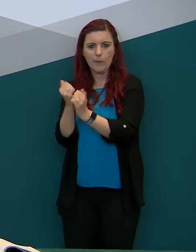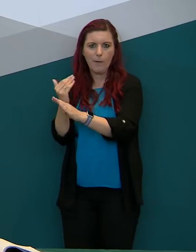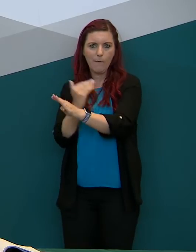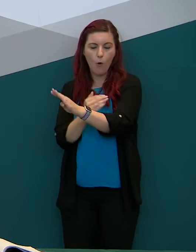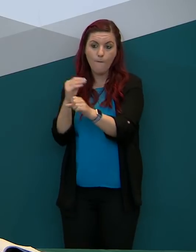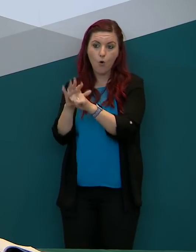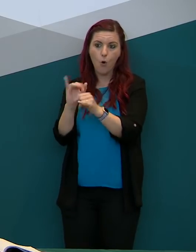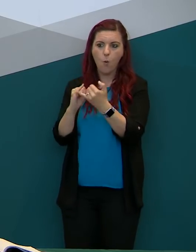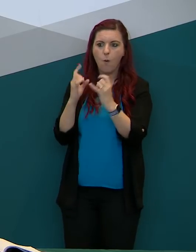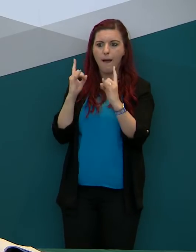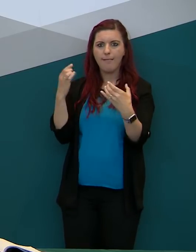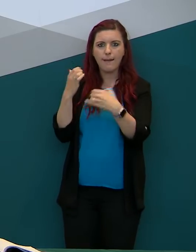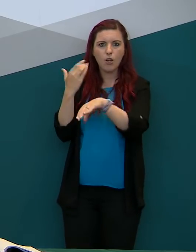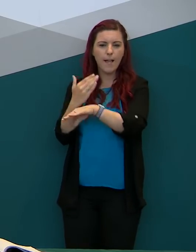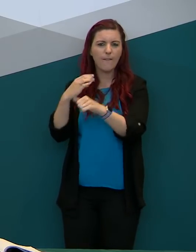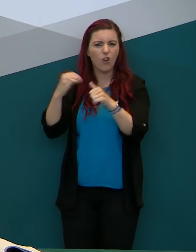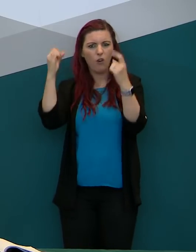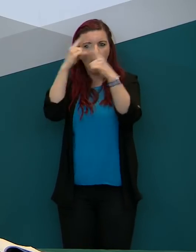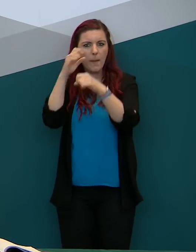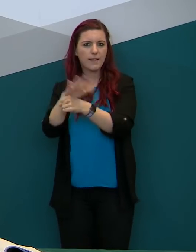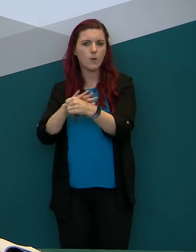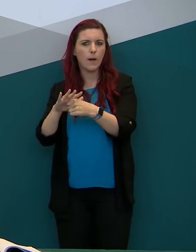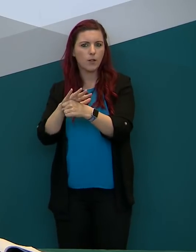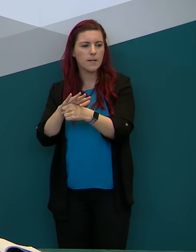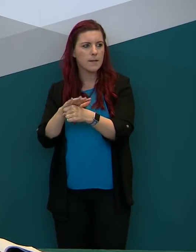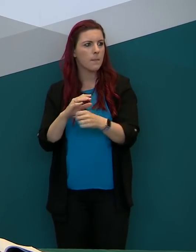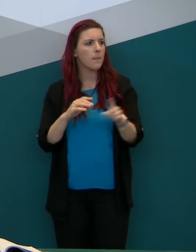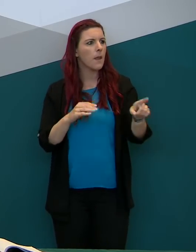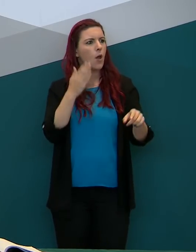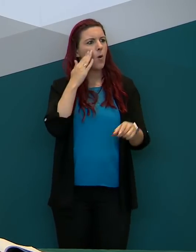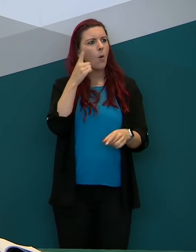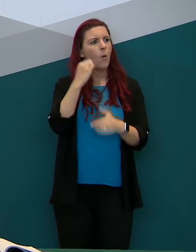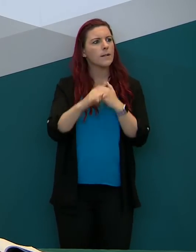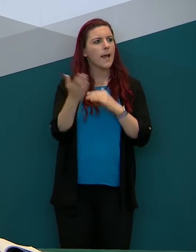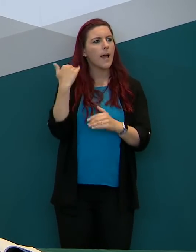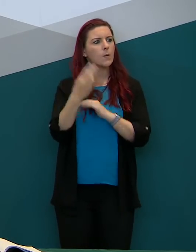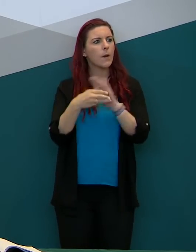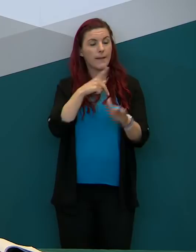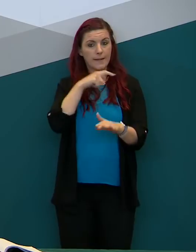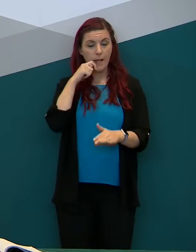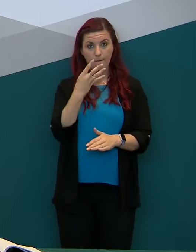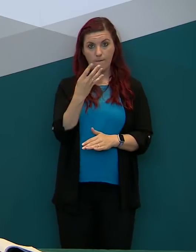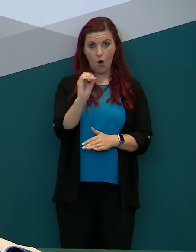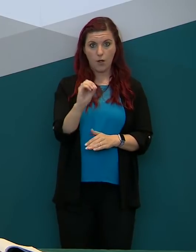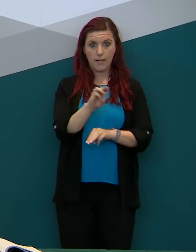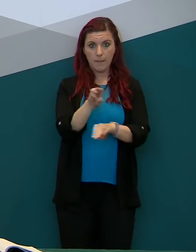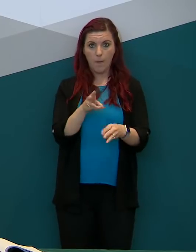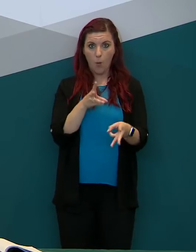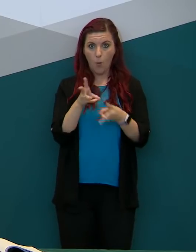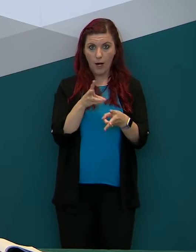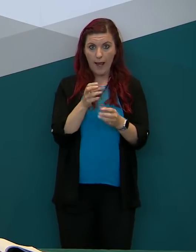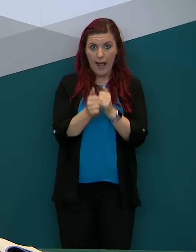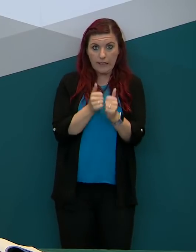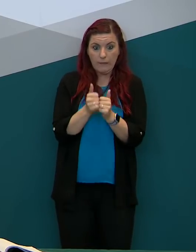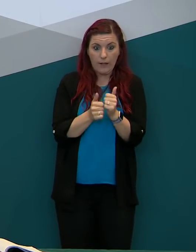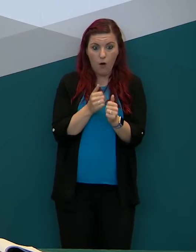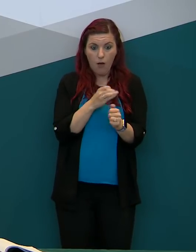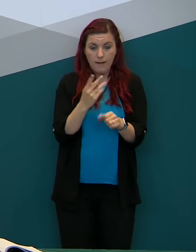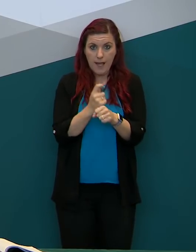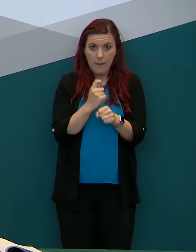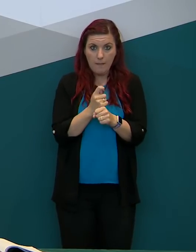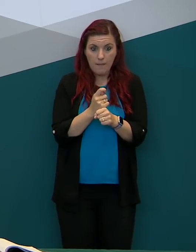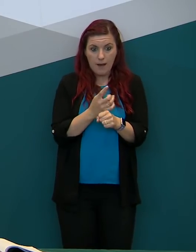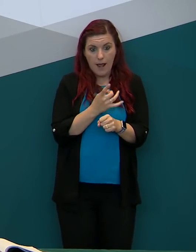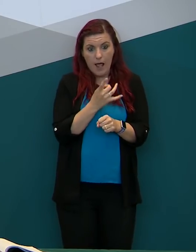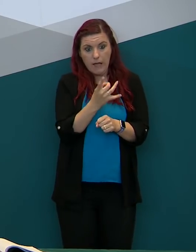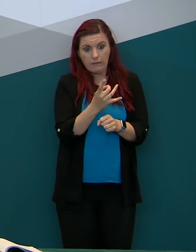departments carrying out this work. And just finally, very briefly, I know one day last week we heard that there was 40 people working actively on contact tracing on one day last